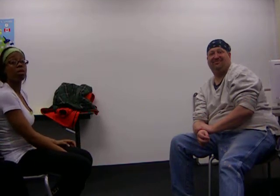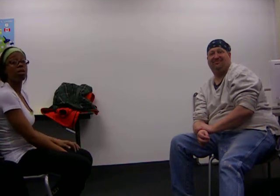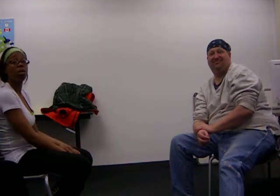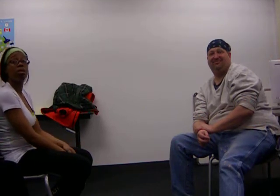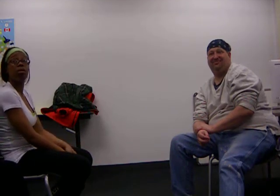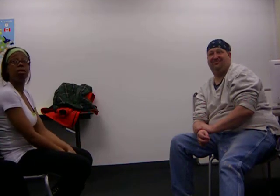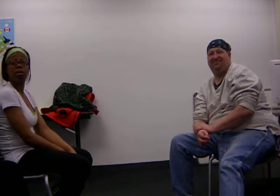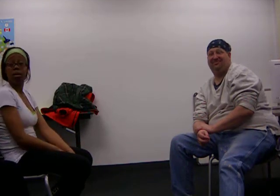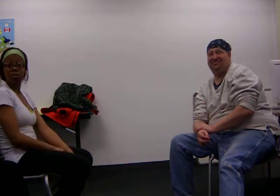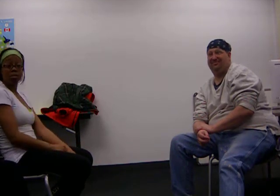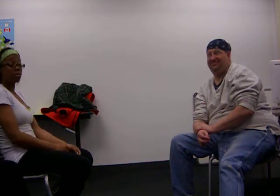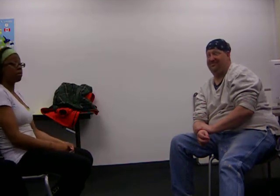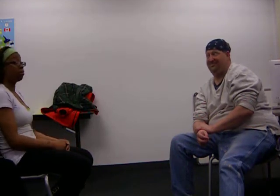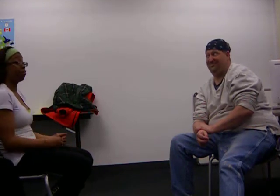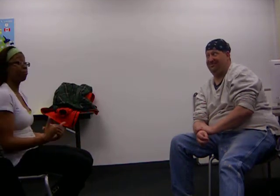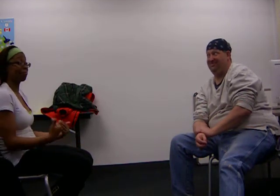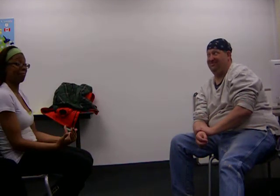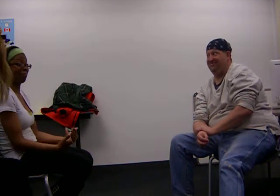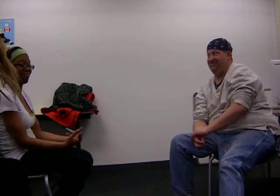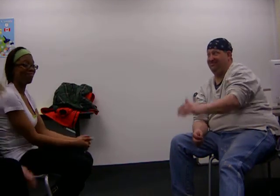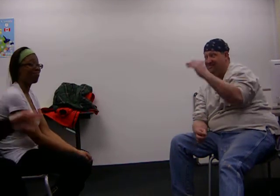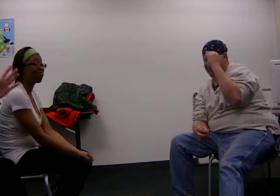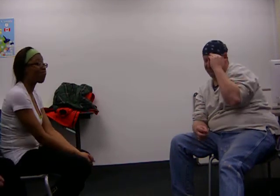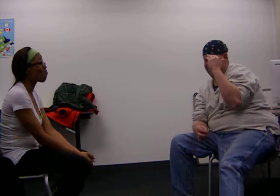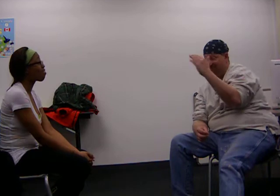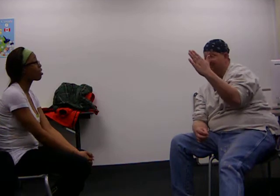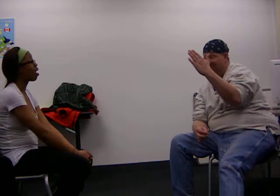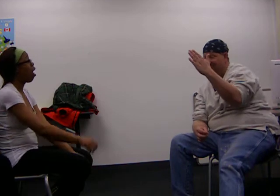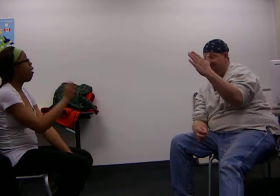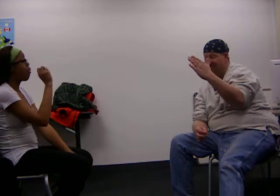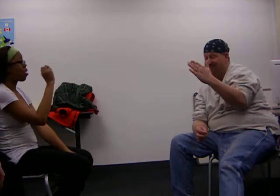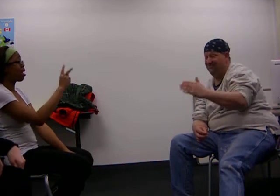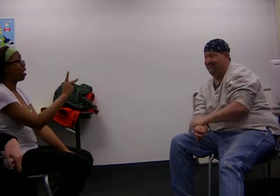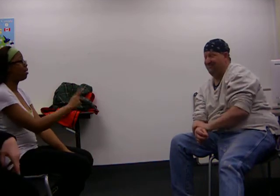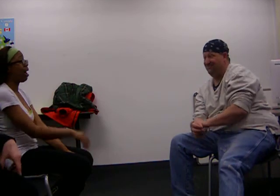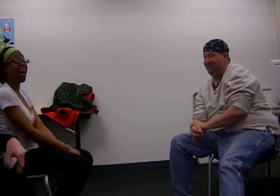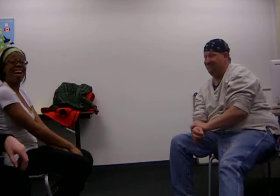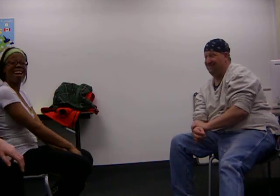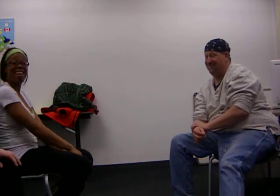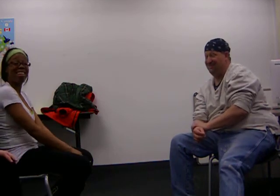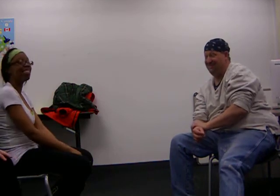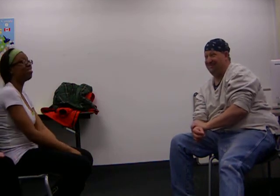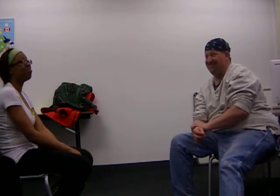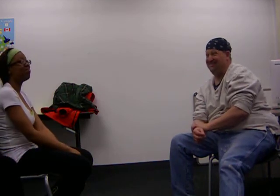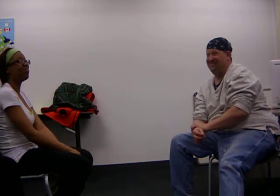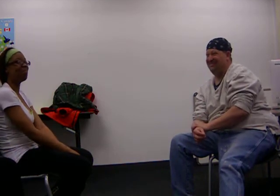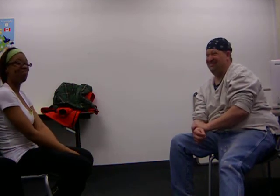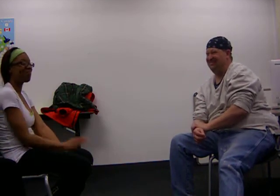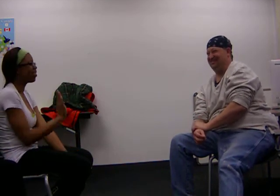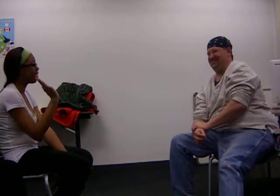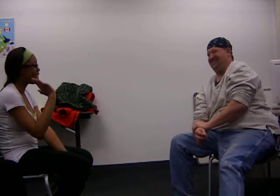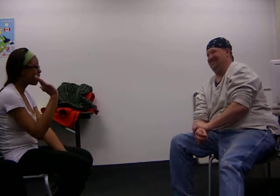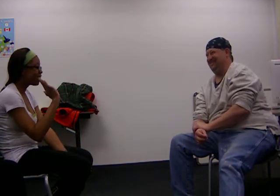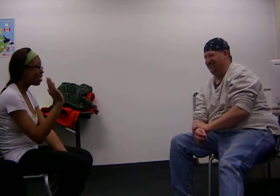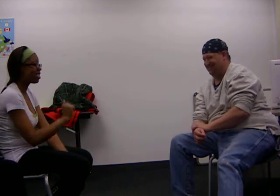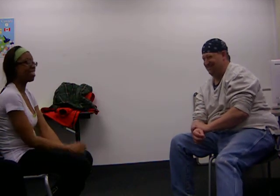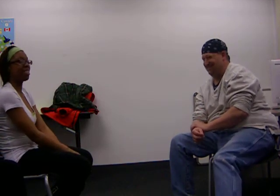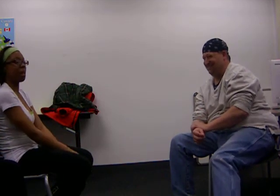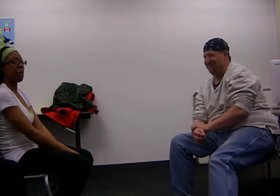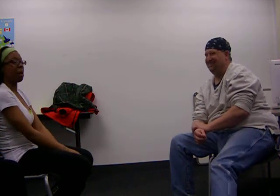Sure. Would you, So tell me a little bit. Oh, hi. What? Tell me a little bit